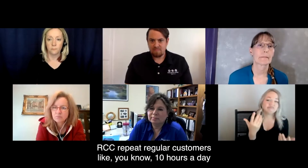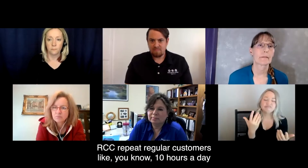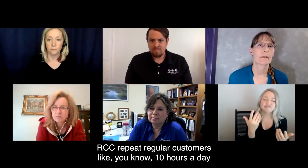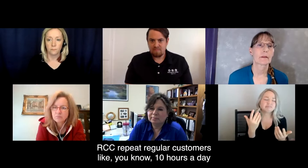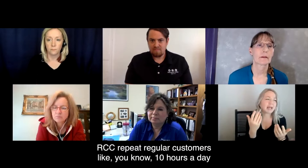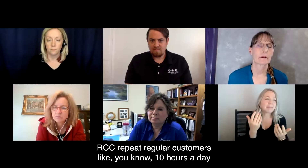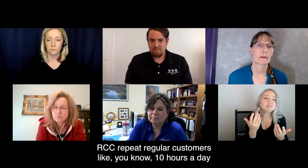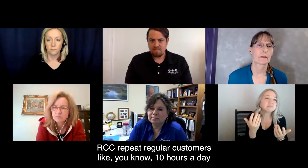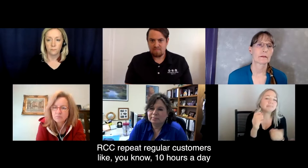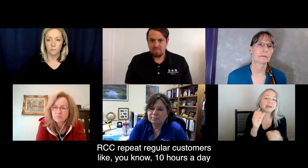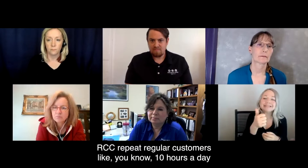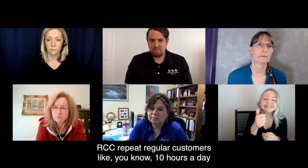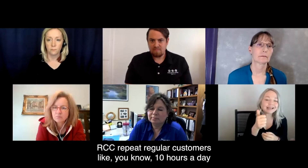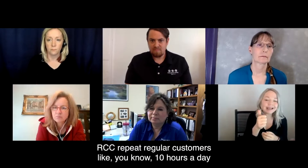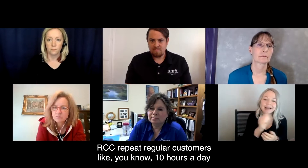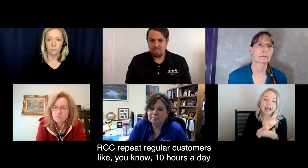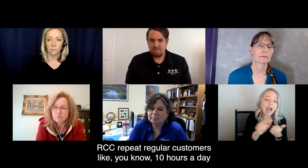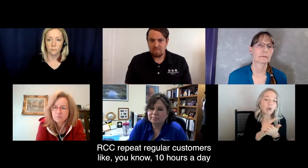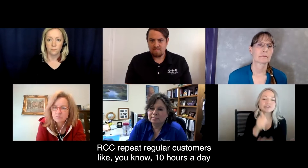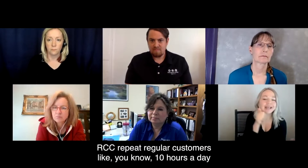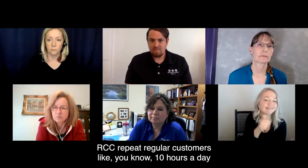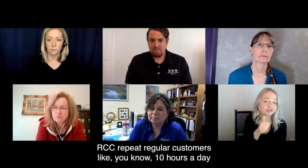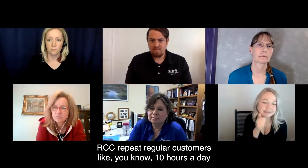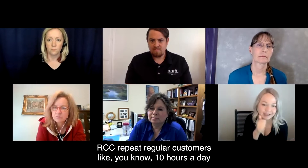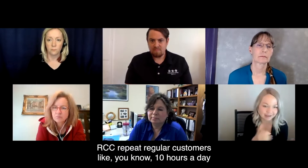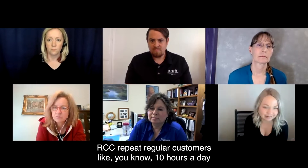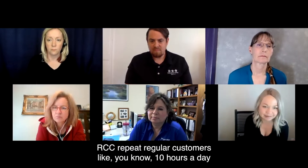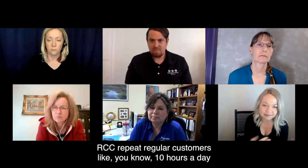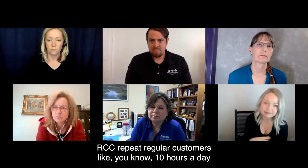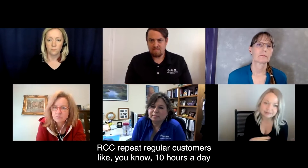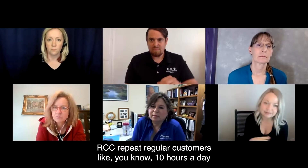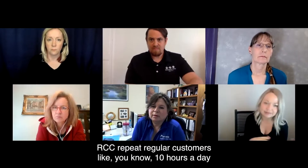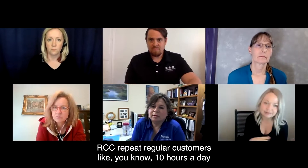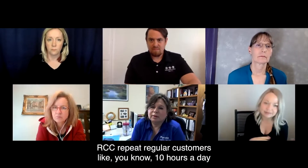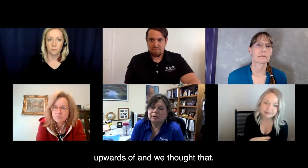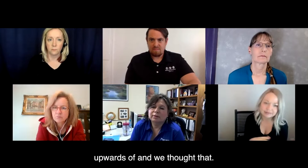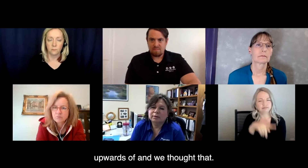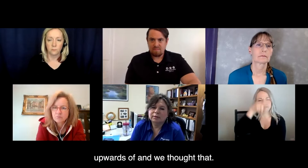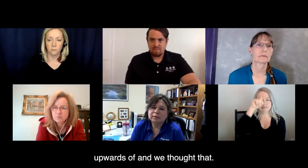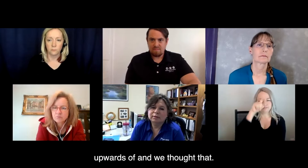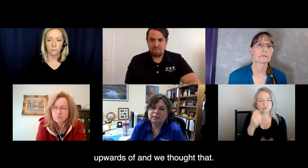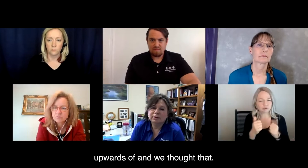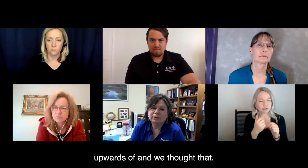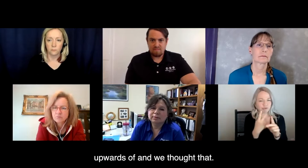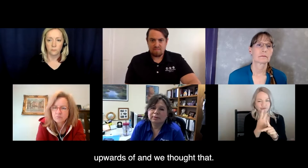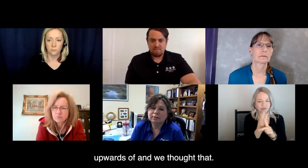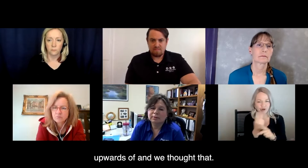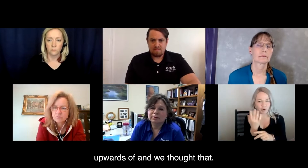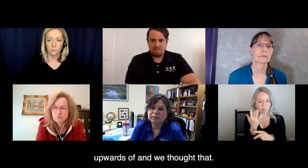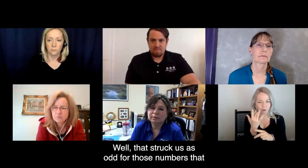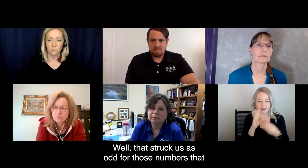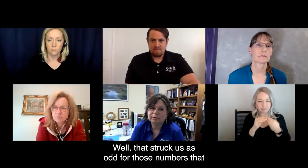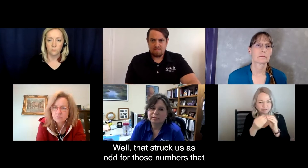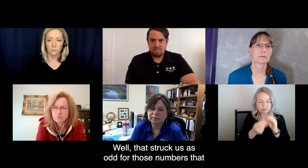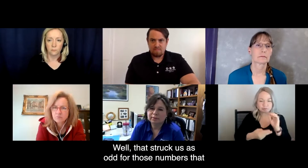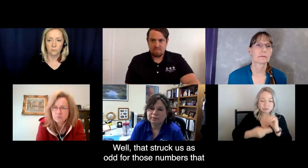RCC repeat regular customers, like, you know, 10 hours a day upwards of. And we thought that,